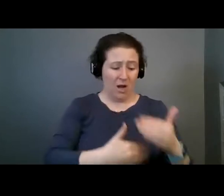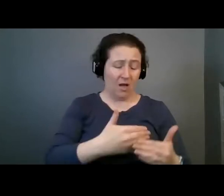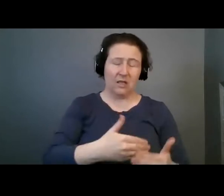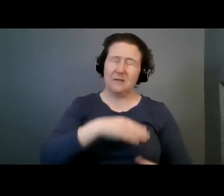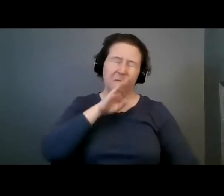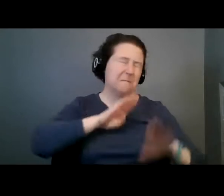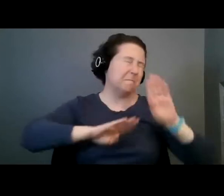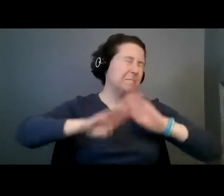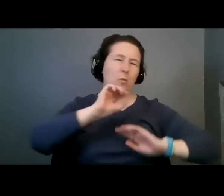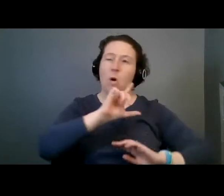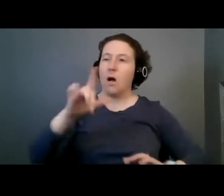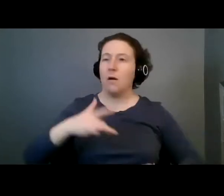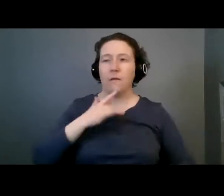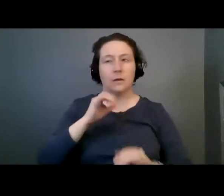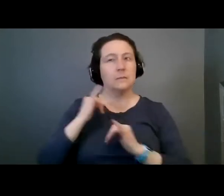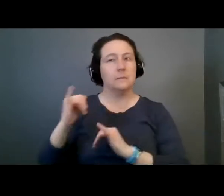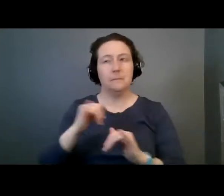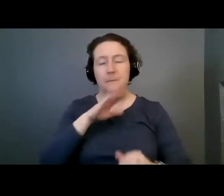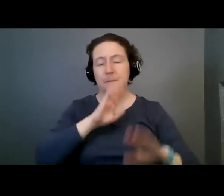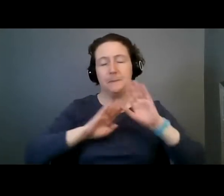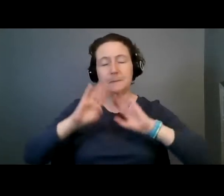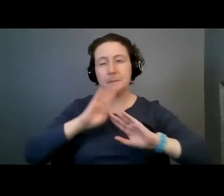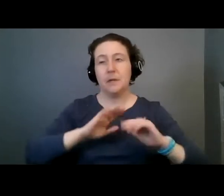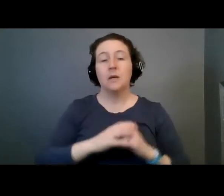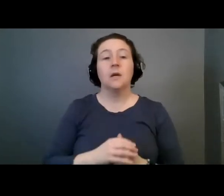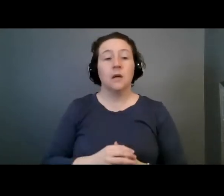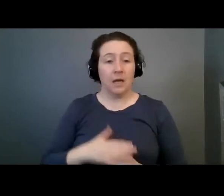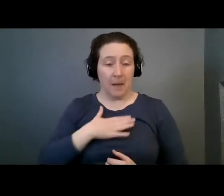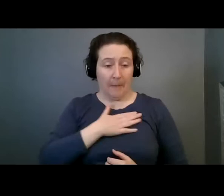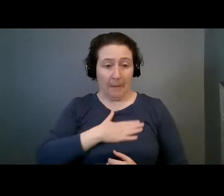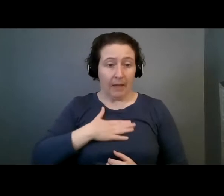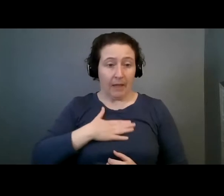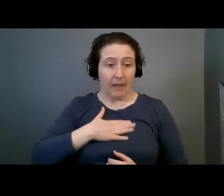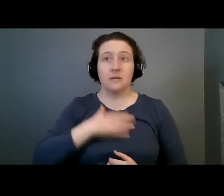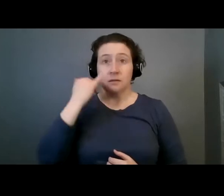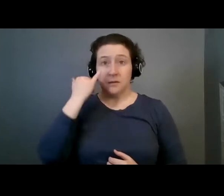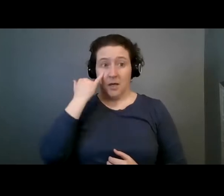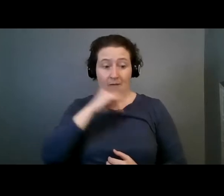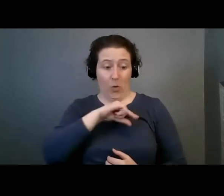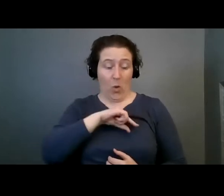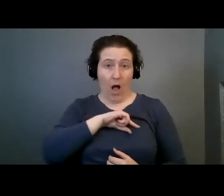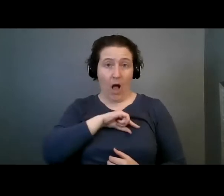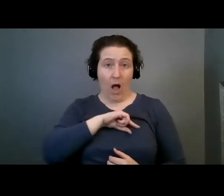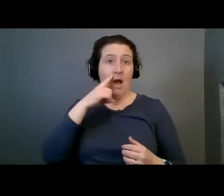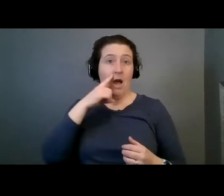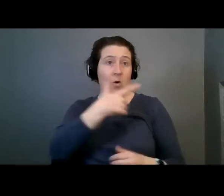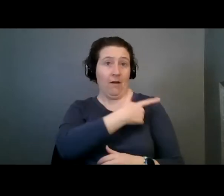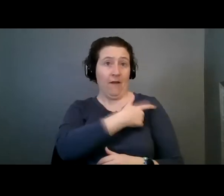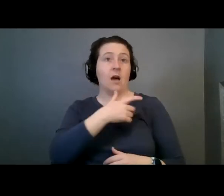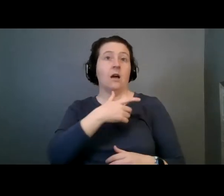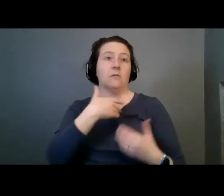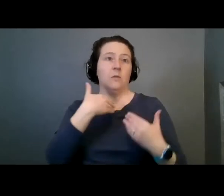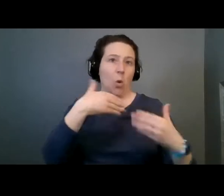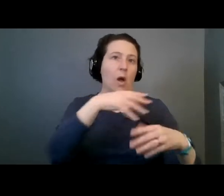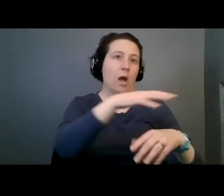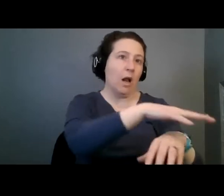us. We ask people with only those that are eligible to seek a vaccination time slot. We